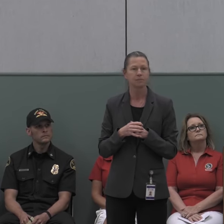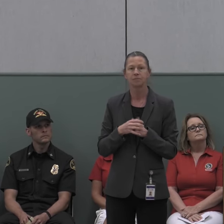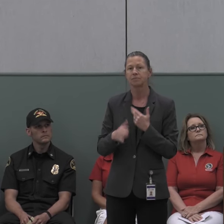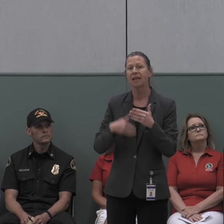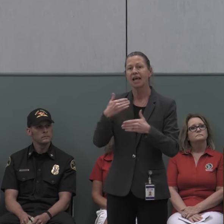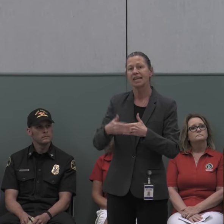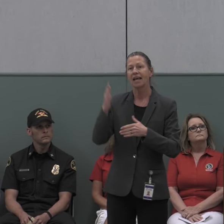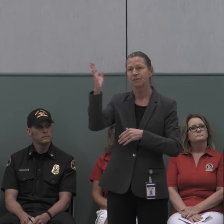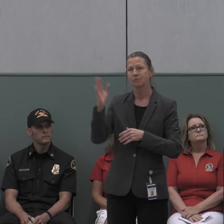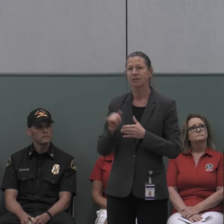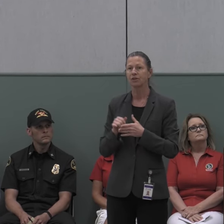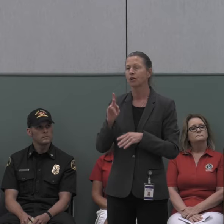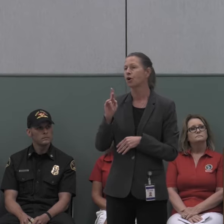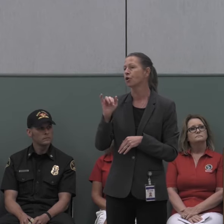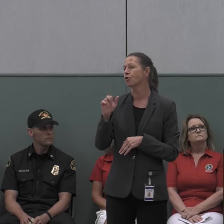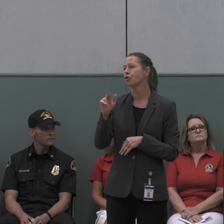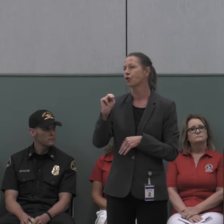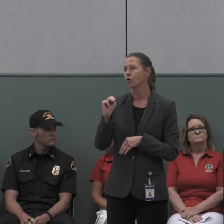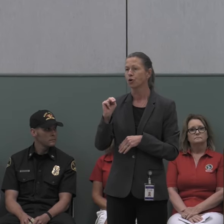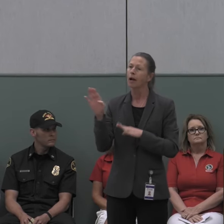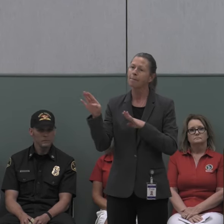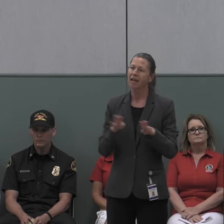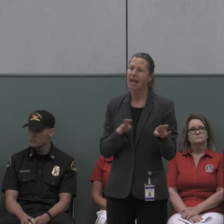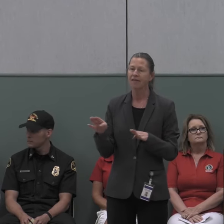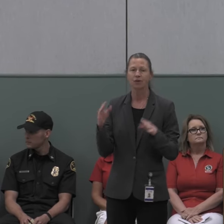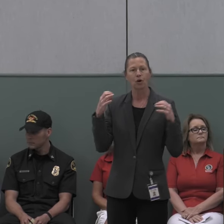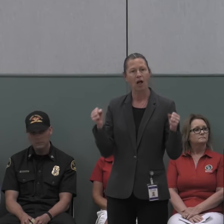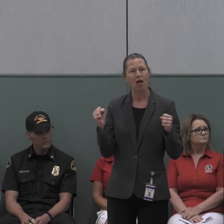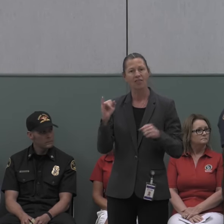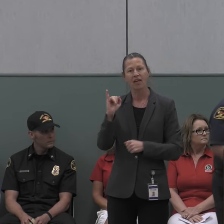Next up would be Kern Behavioral Health, Ivan Carrasco.